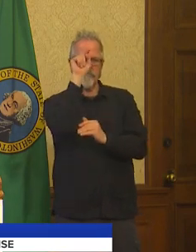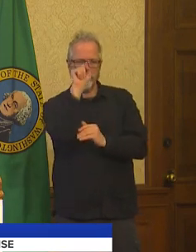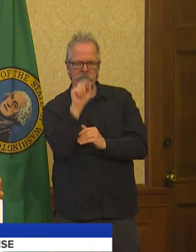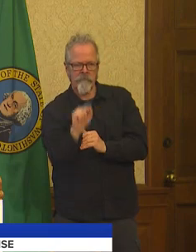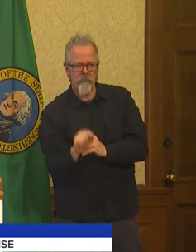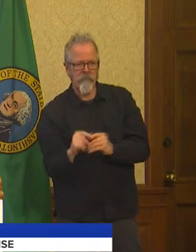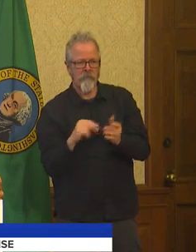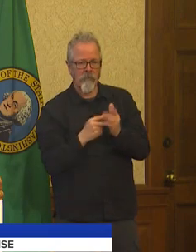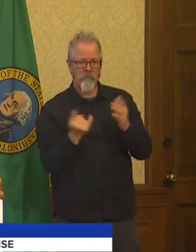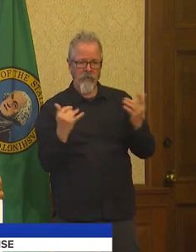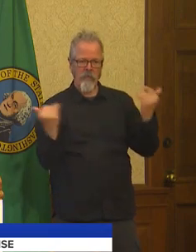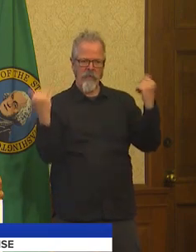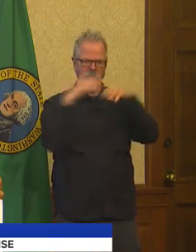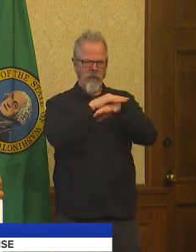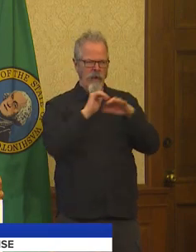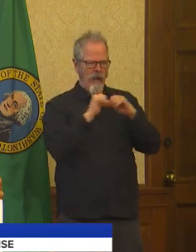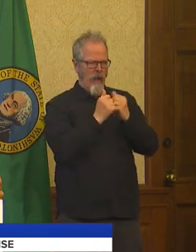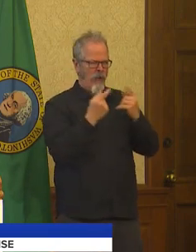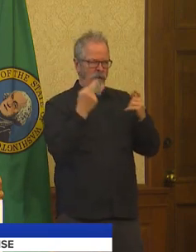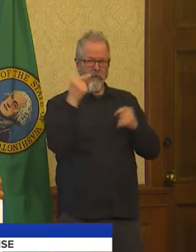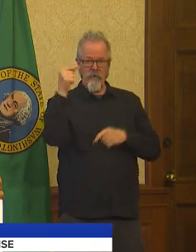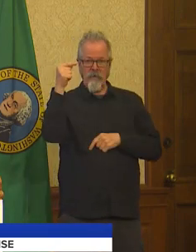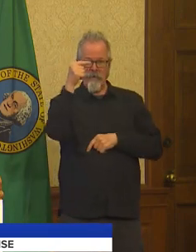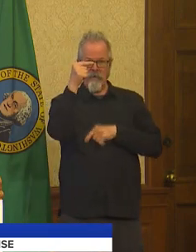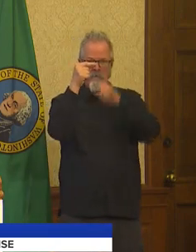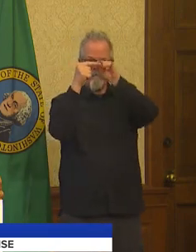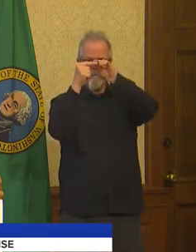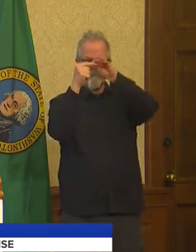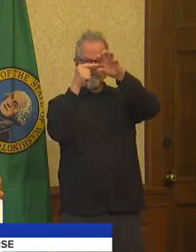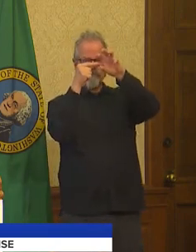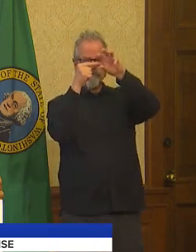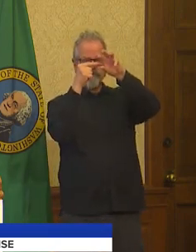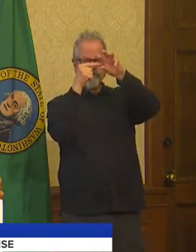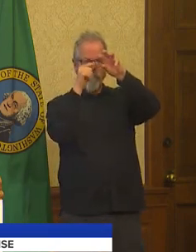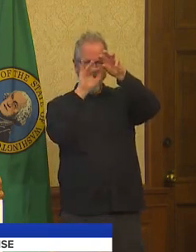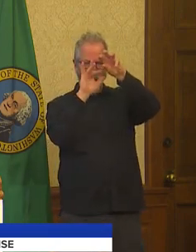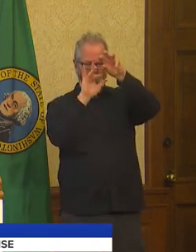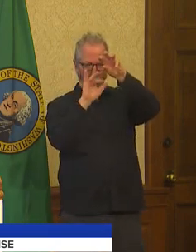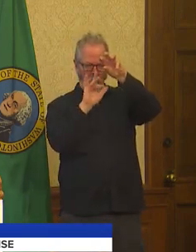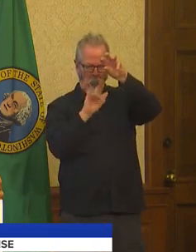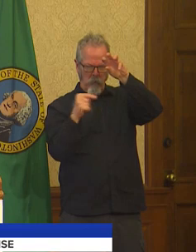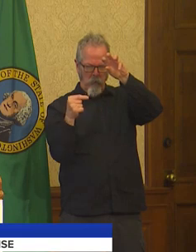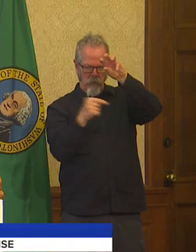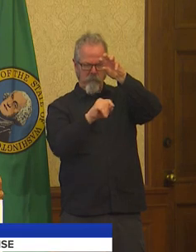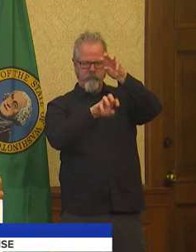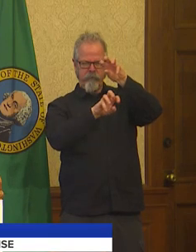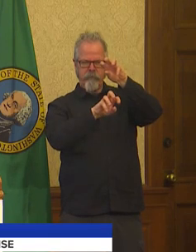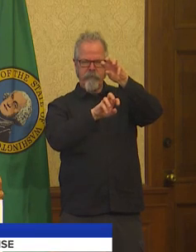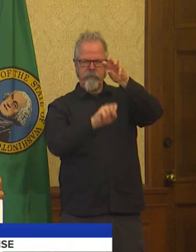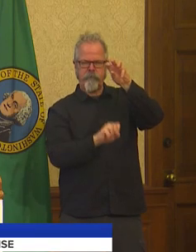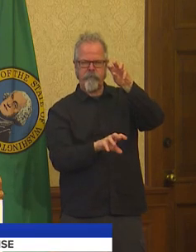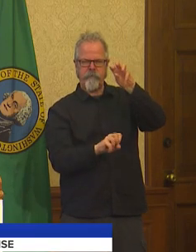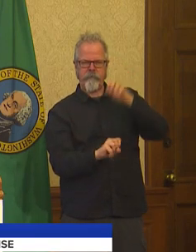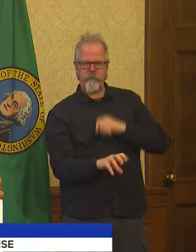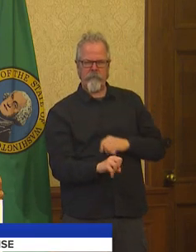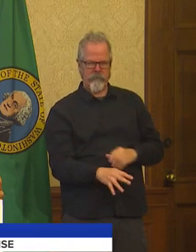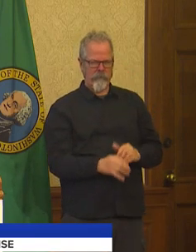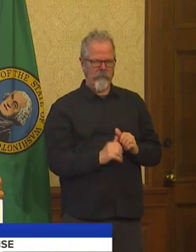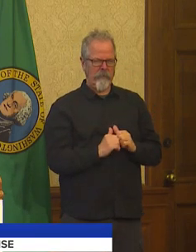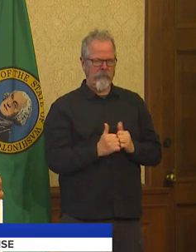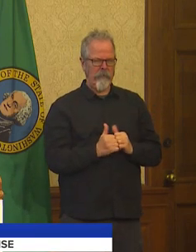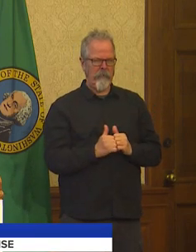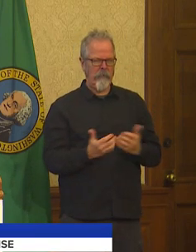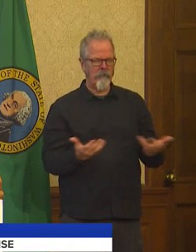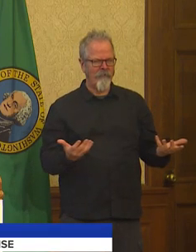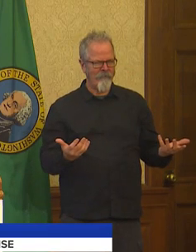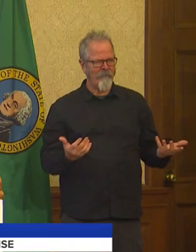get to one, and we're working with all of our partners to try to make sure that the access to boat launches, et cetera, is open. That includes tribal partners, where several